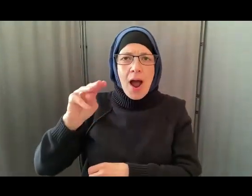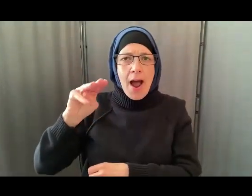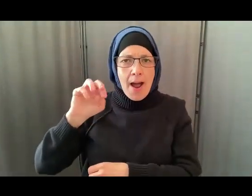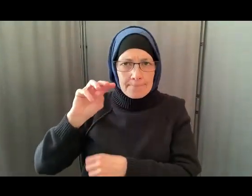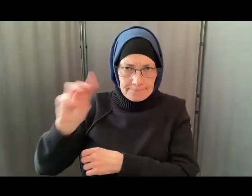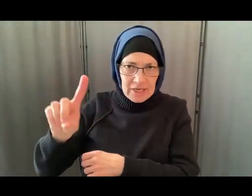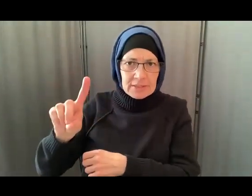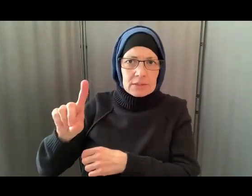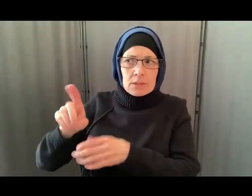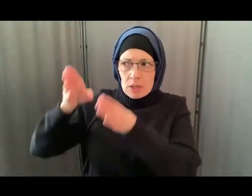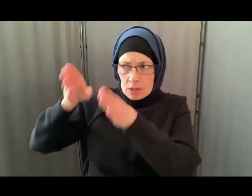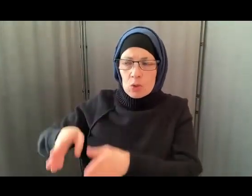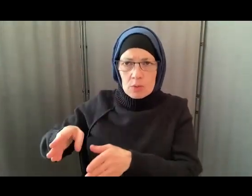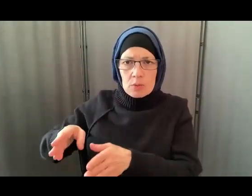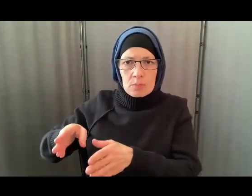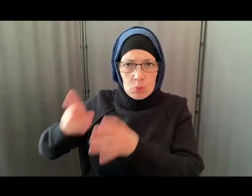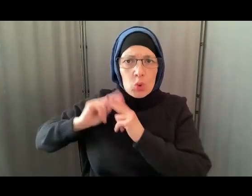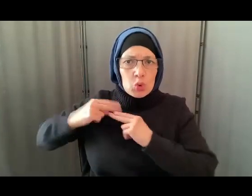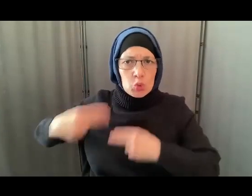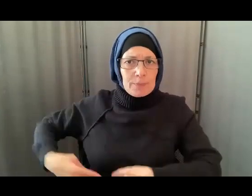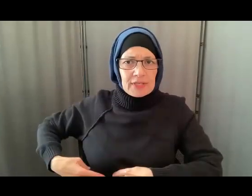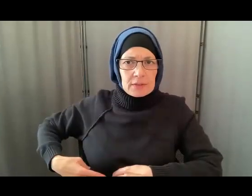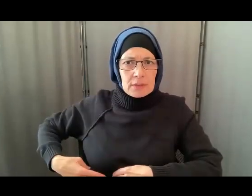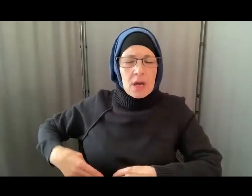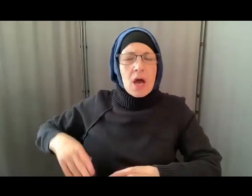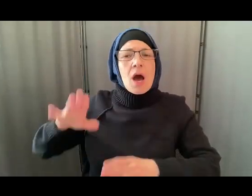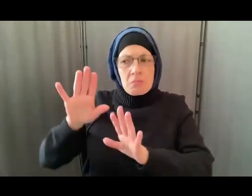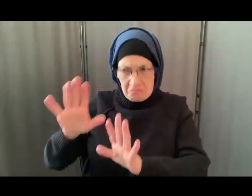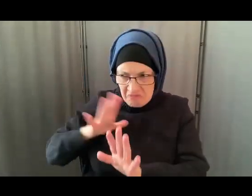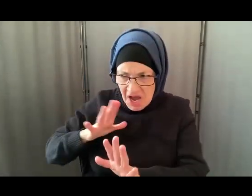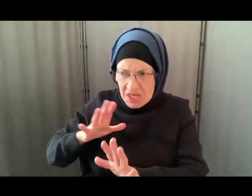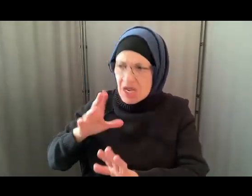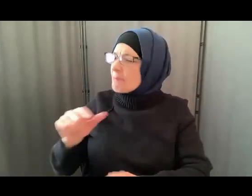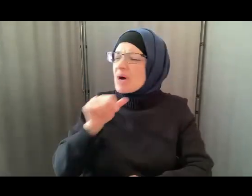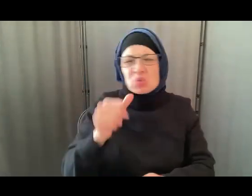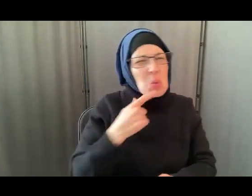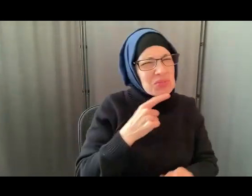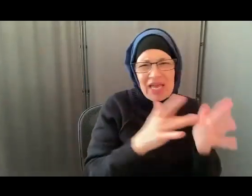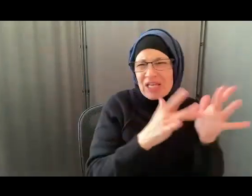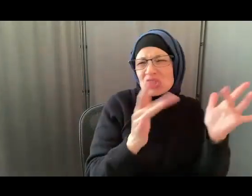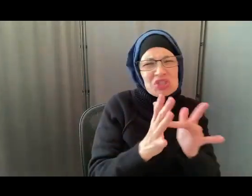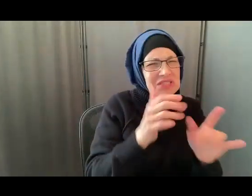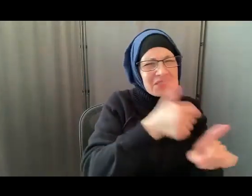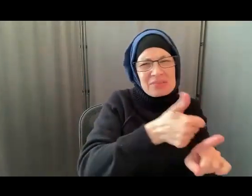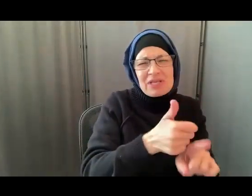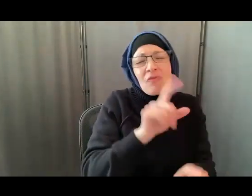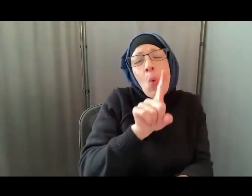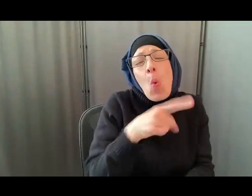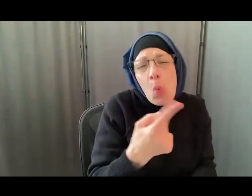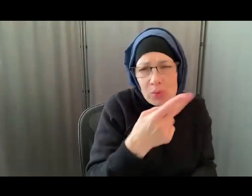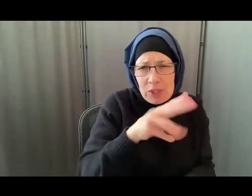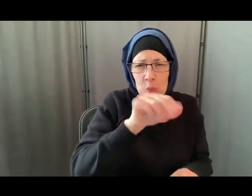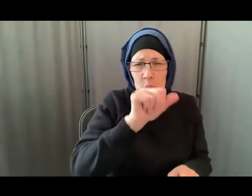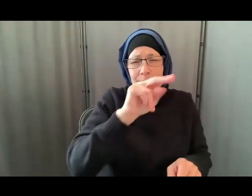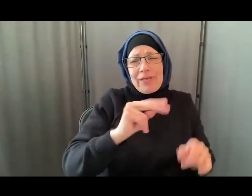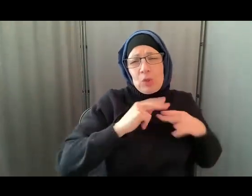say that Jesus was only a human. He was also divine. And you ask them why? They